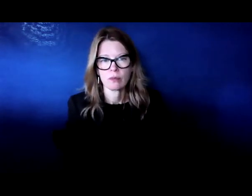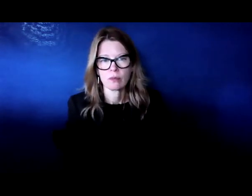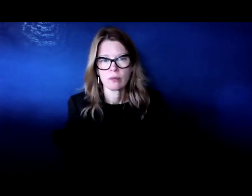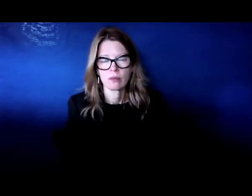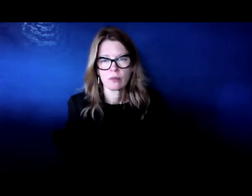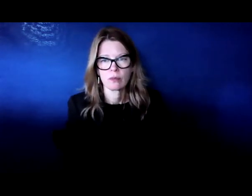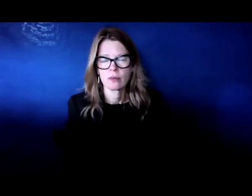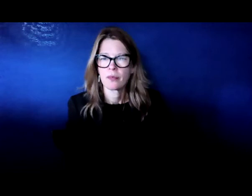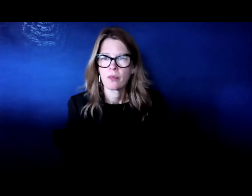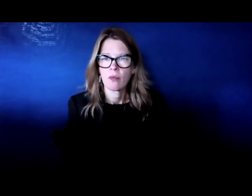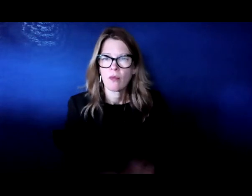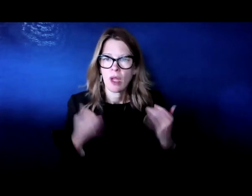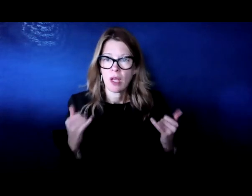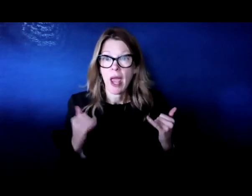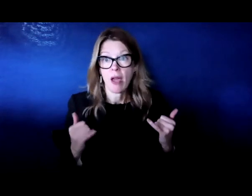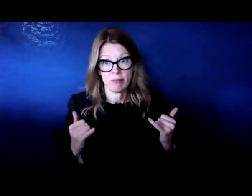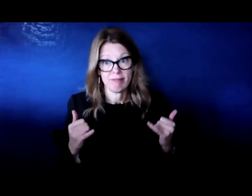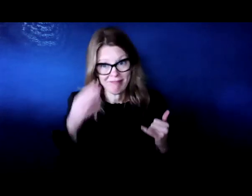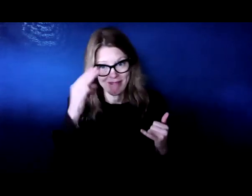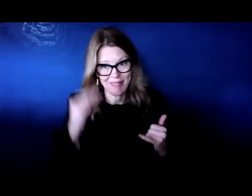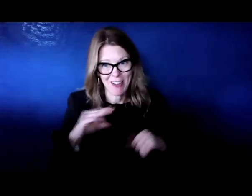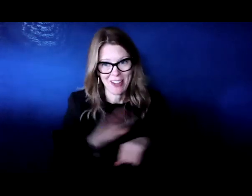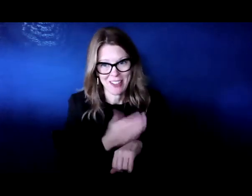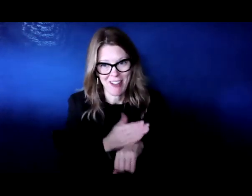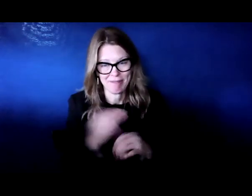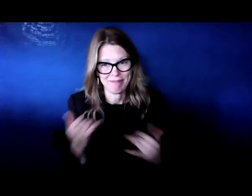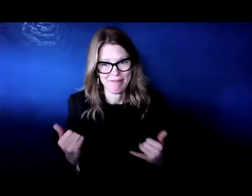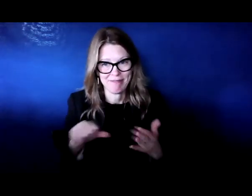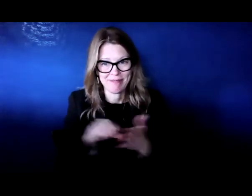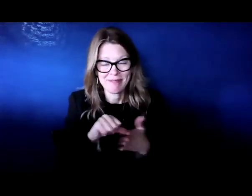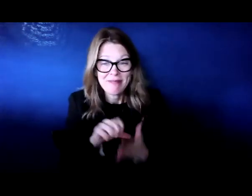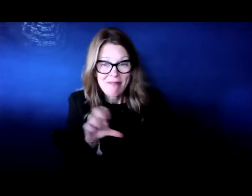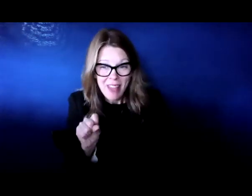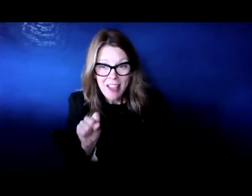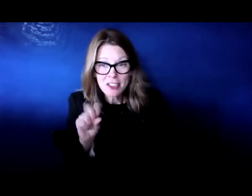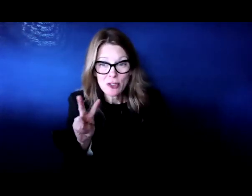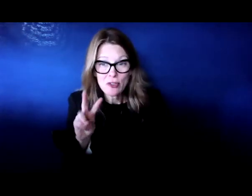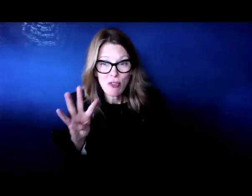And now we will really sing the Song of Mary, found on page S242.